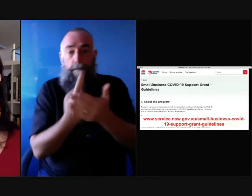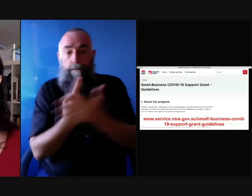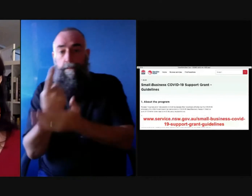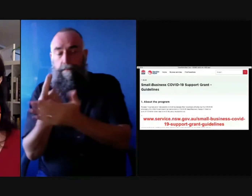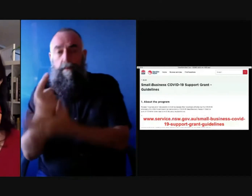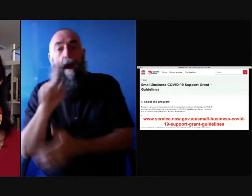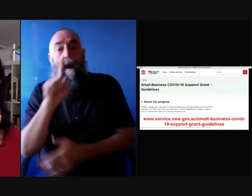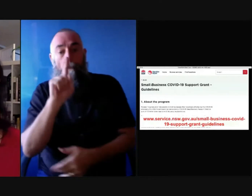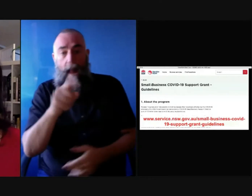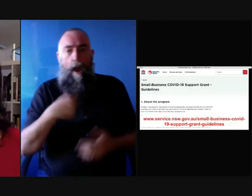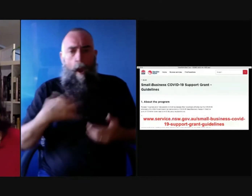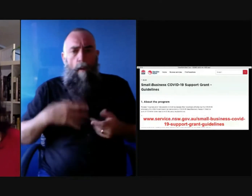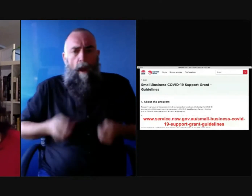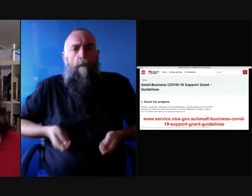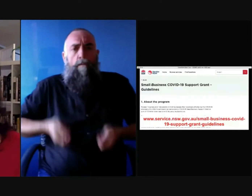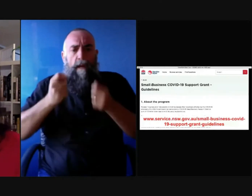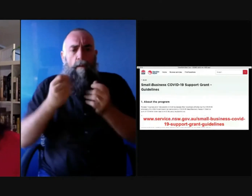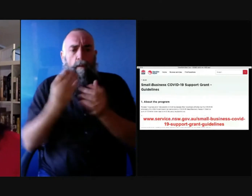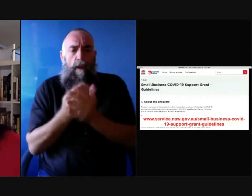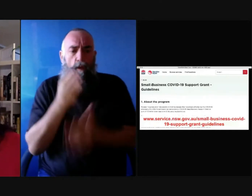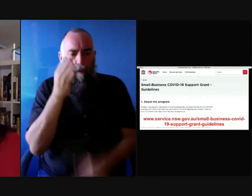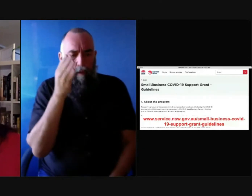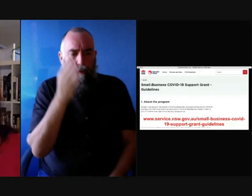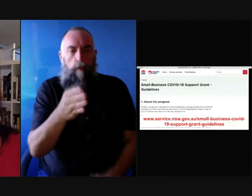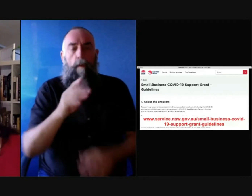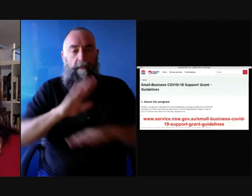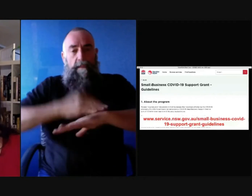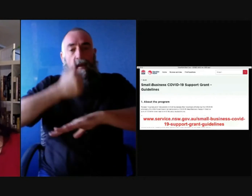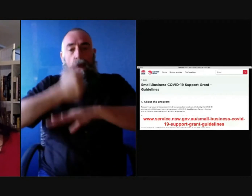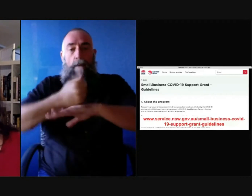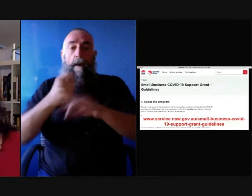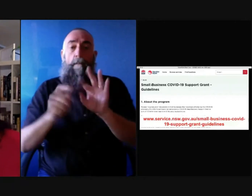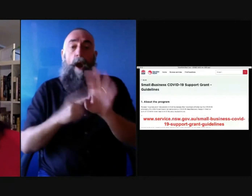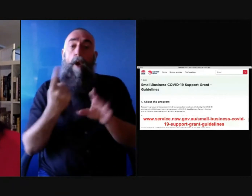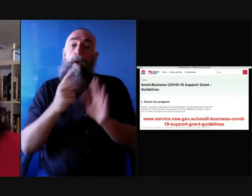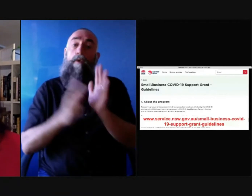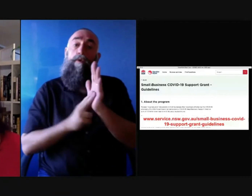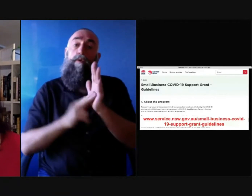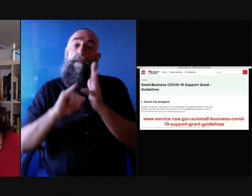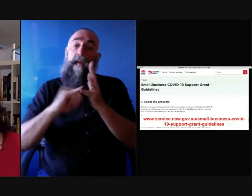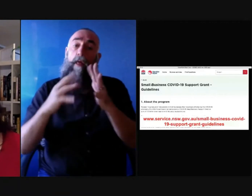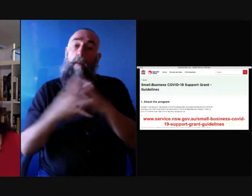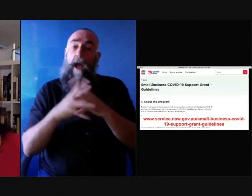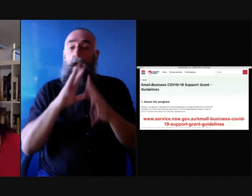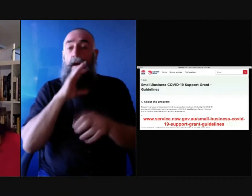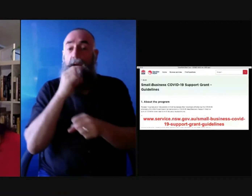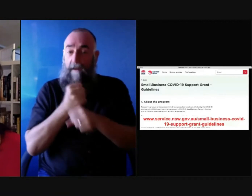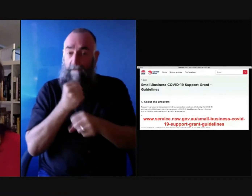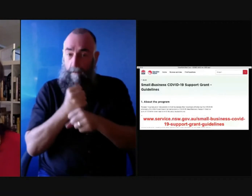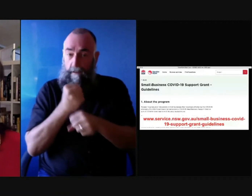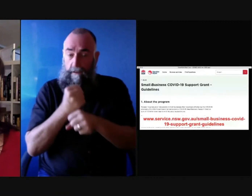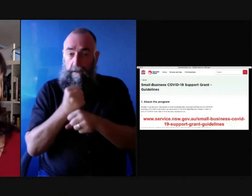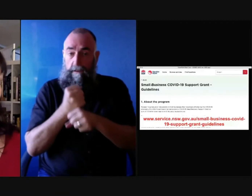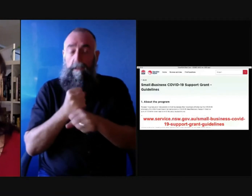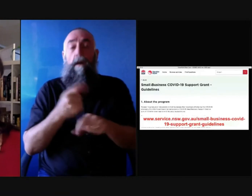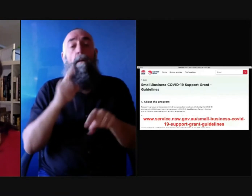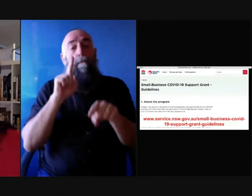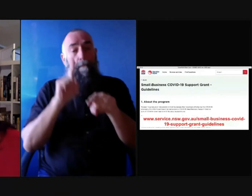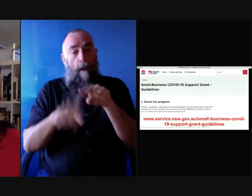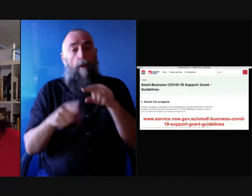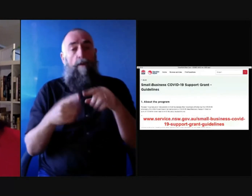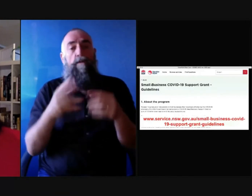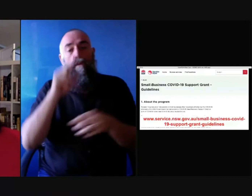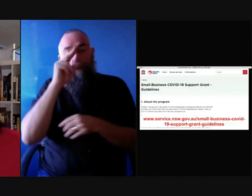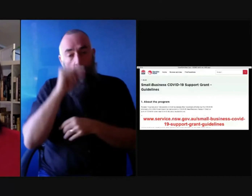that has been put in place by the New South Wales government. It doesn't apply to a lot of you. It's a small business